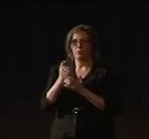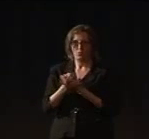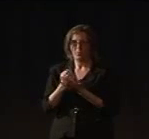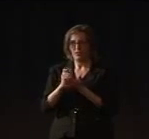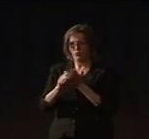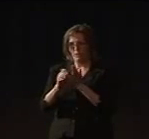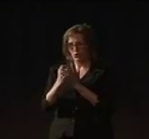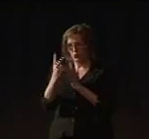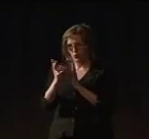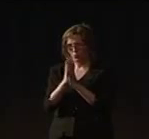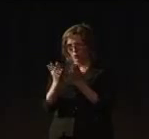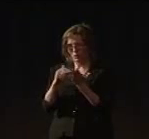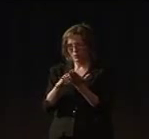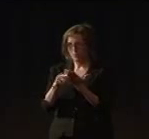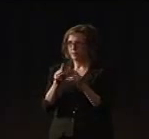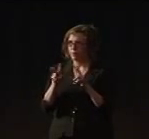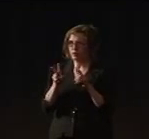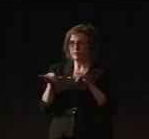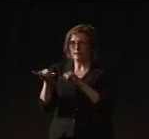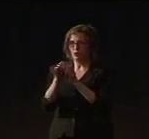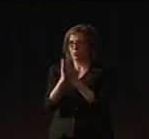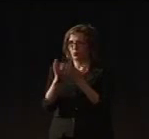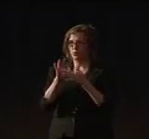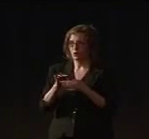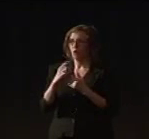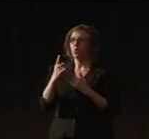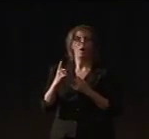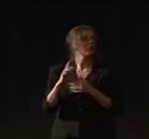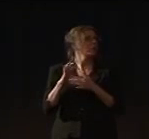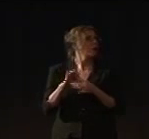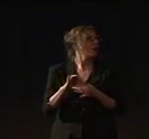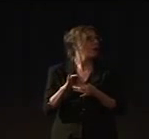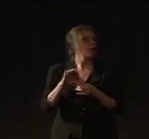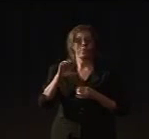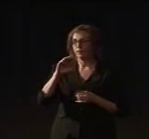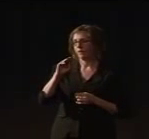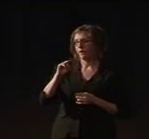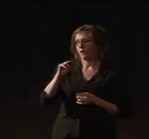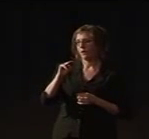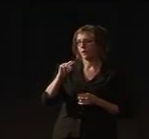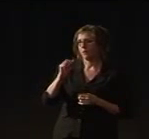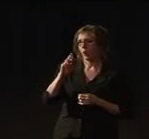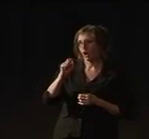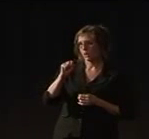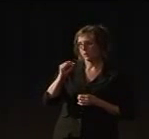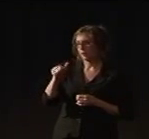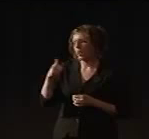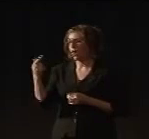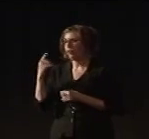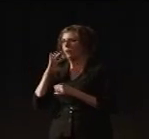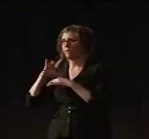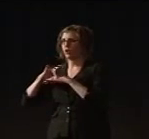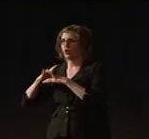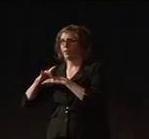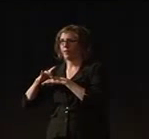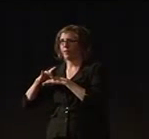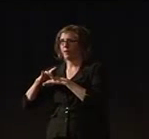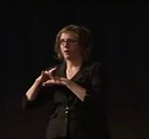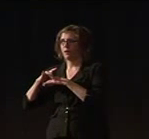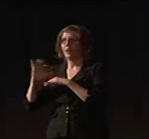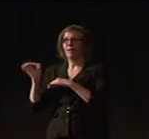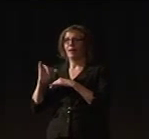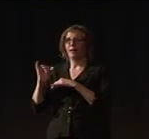books on the one on Mars and the other one on the Earth as sort of